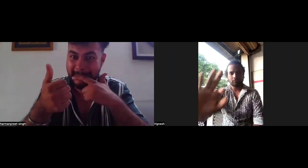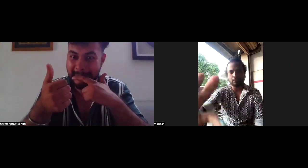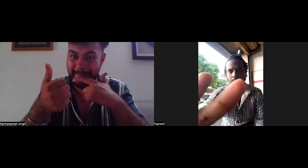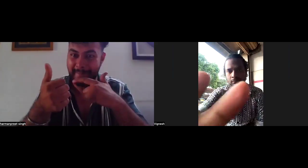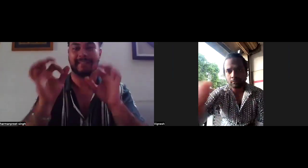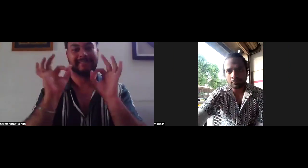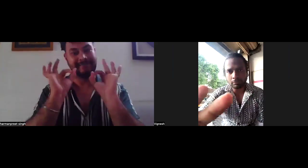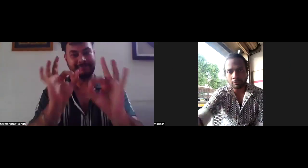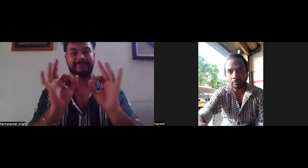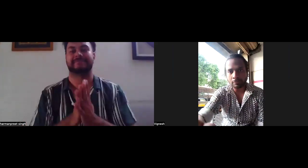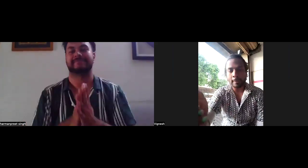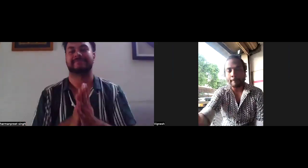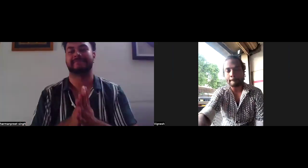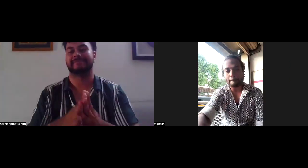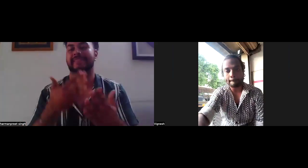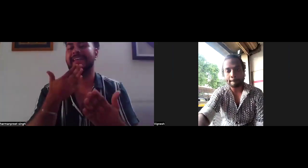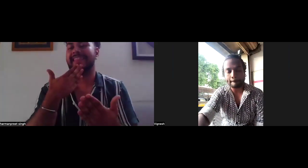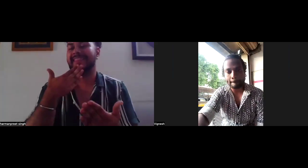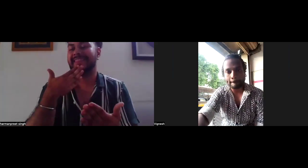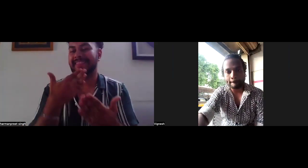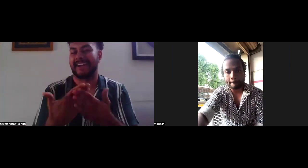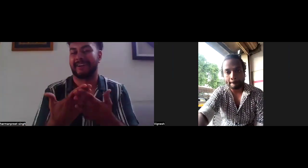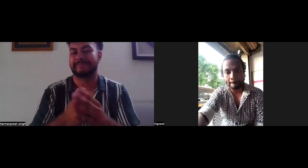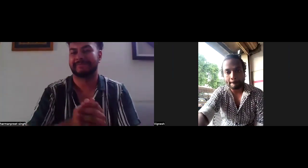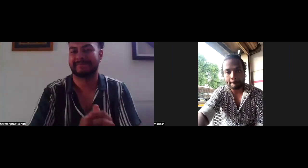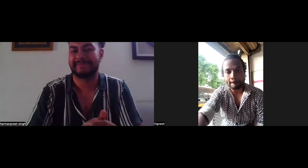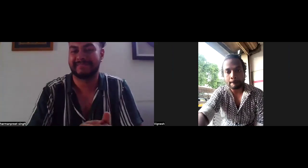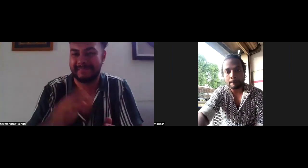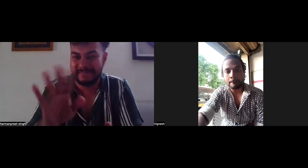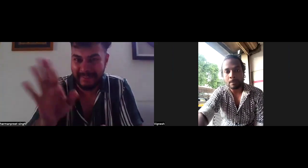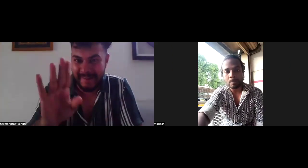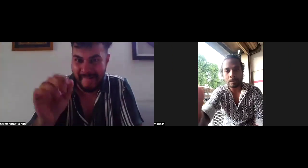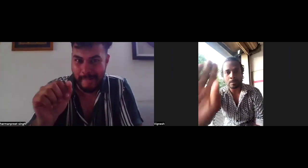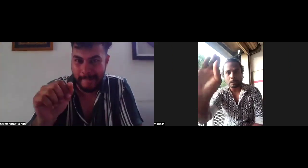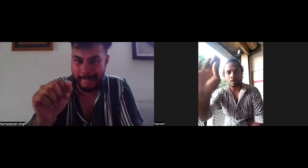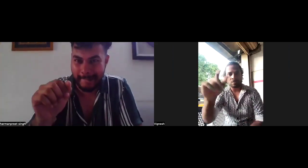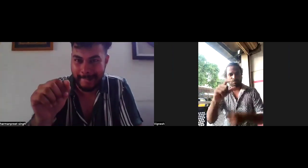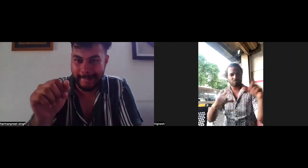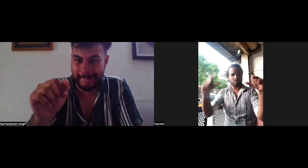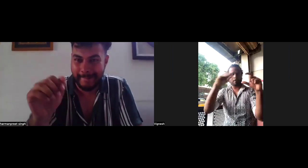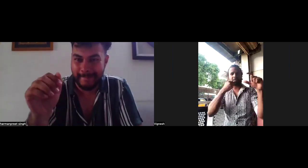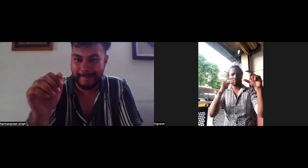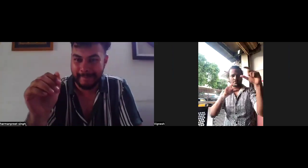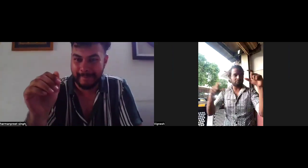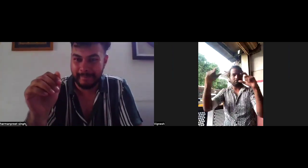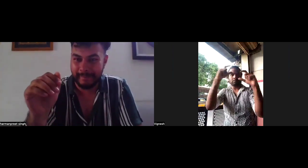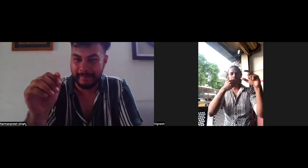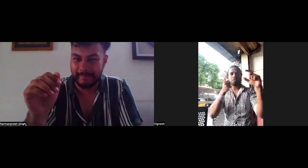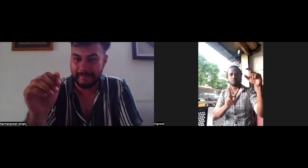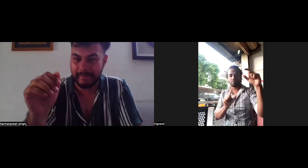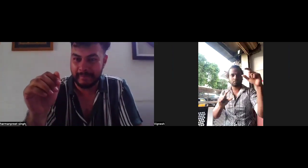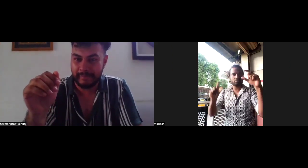Vignesh? Yes, I can see you. Yes. Thank you. Yeah, just